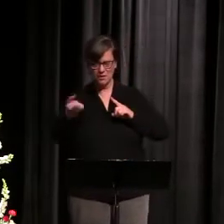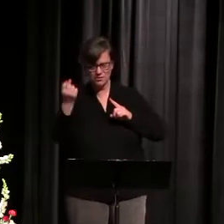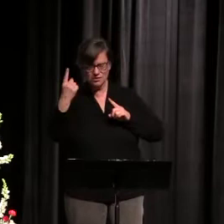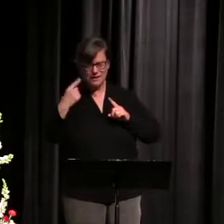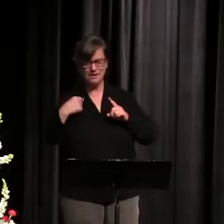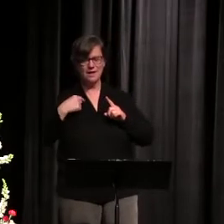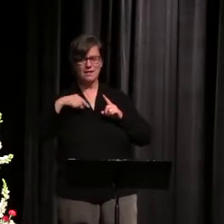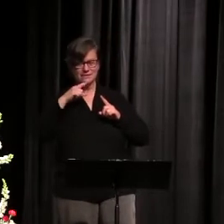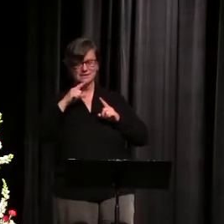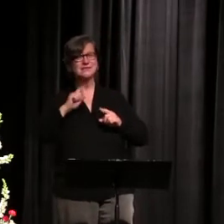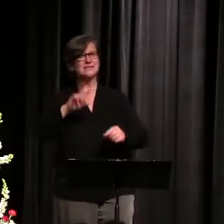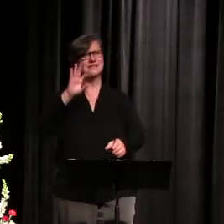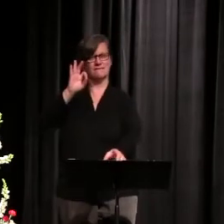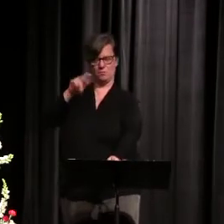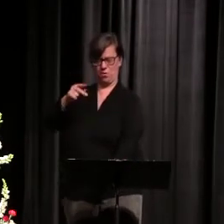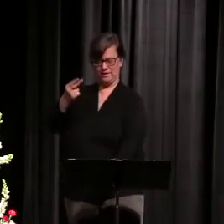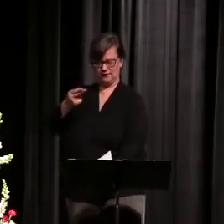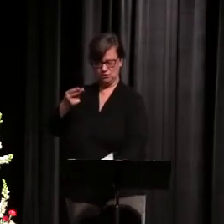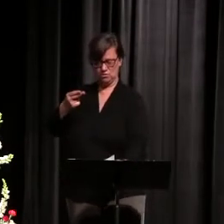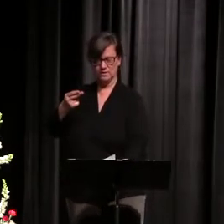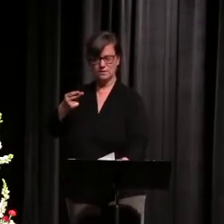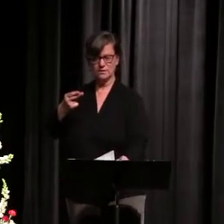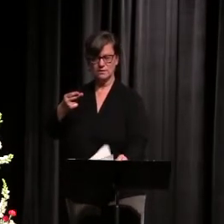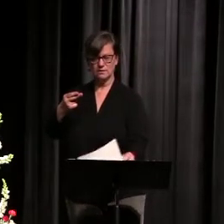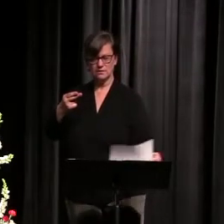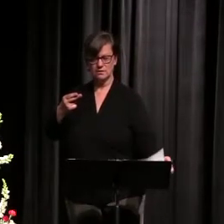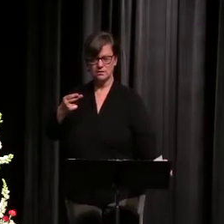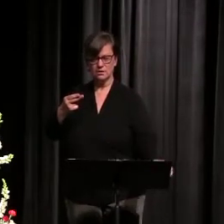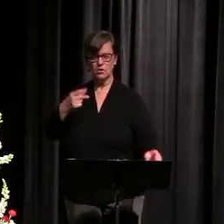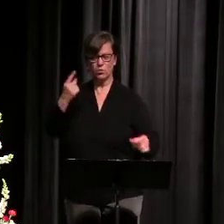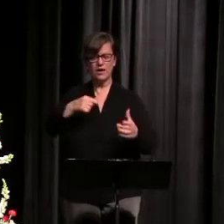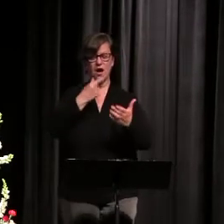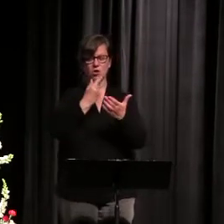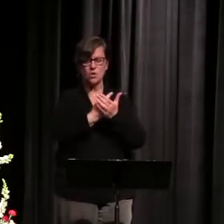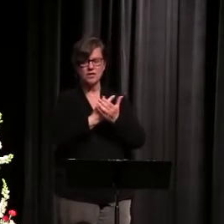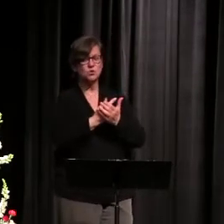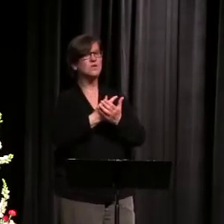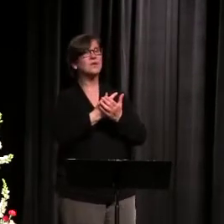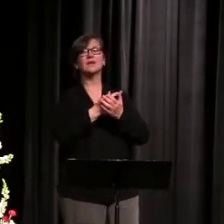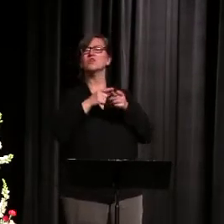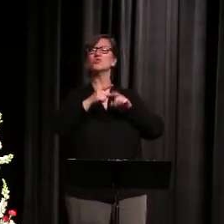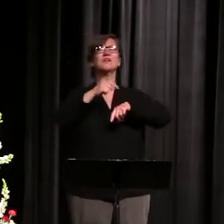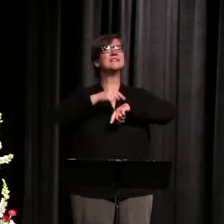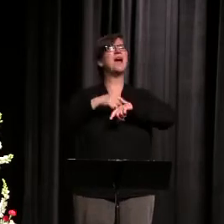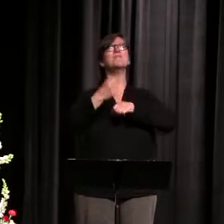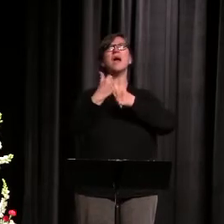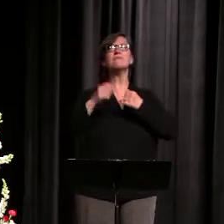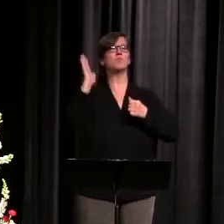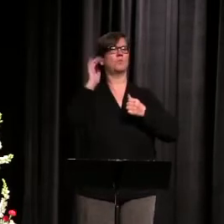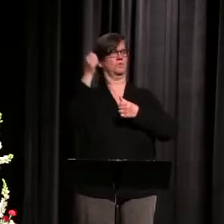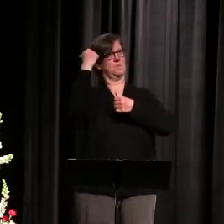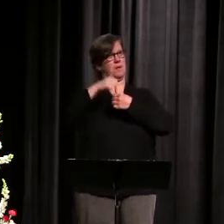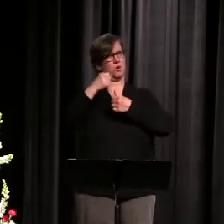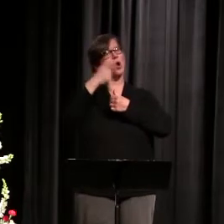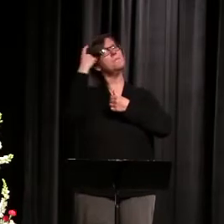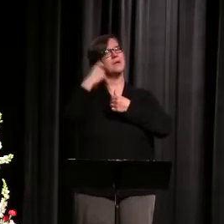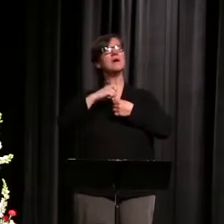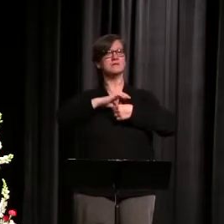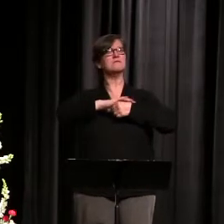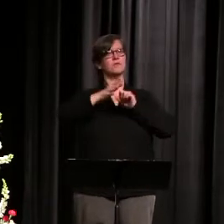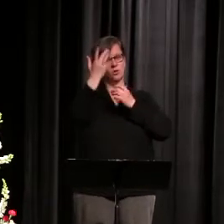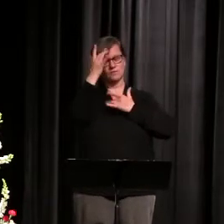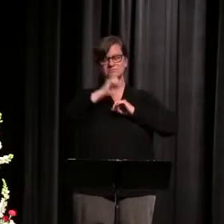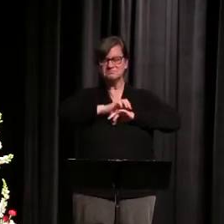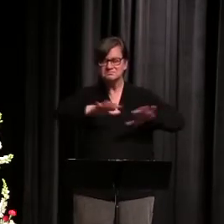have been able to come together and get through hard times as well as enjoy the great times. From every red zone to homecoming, we are lucky to